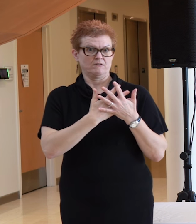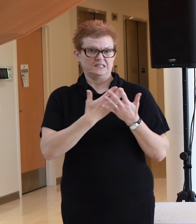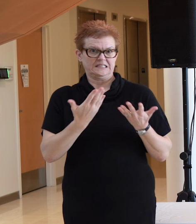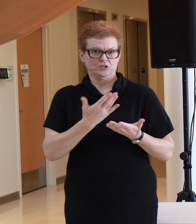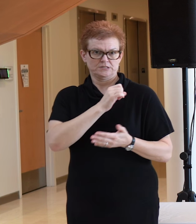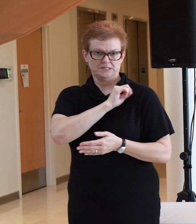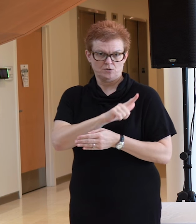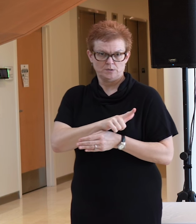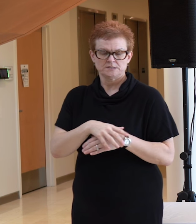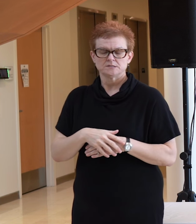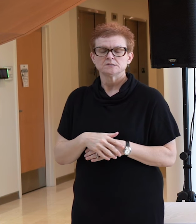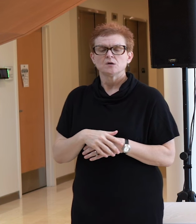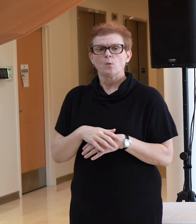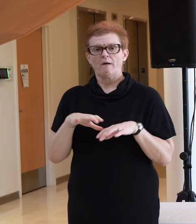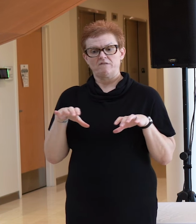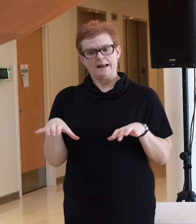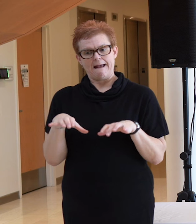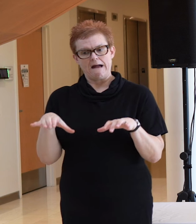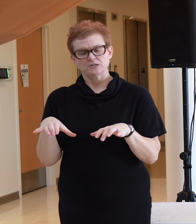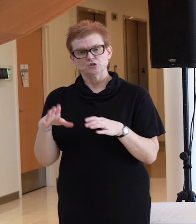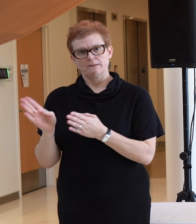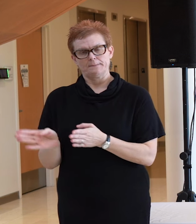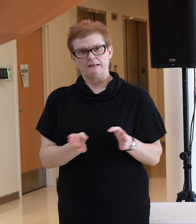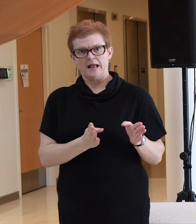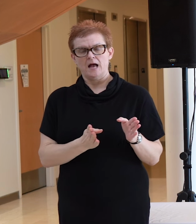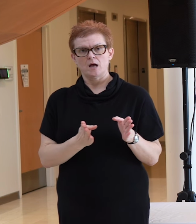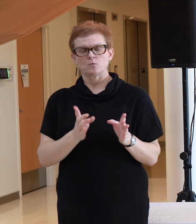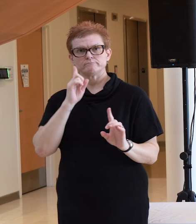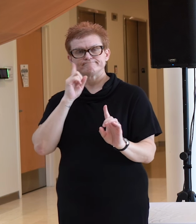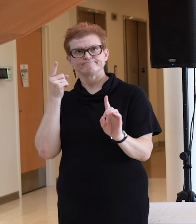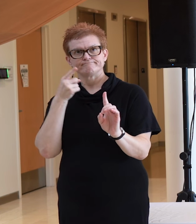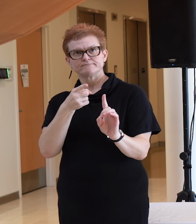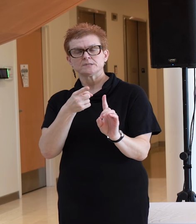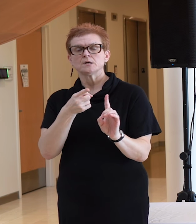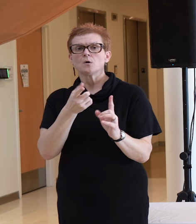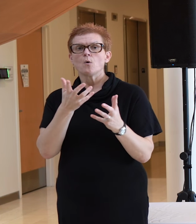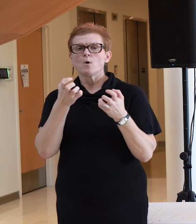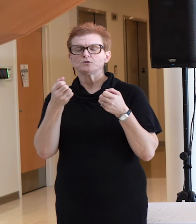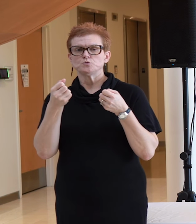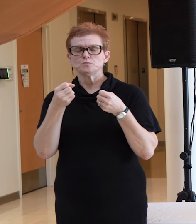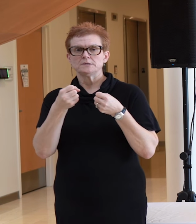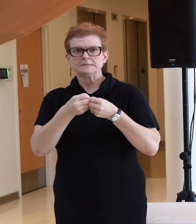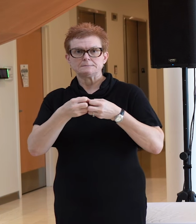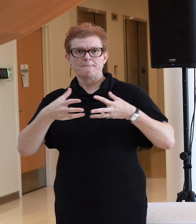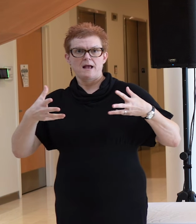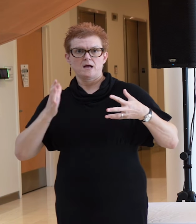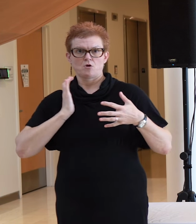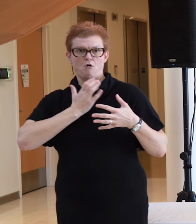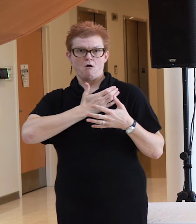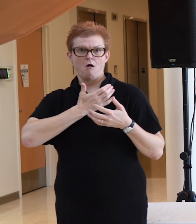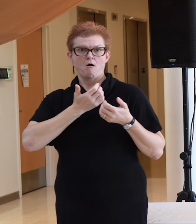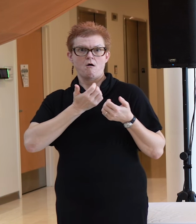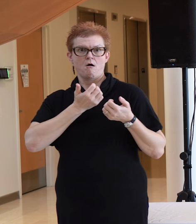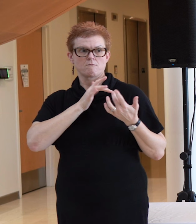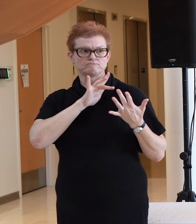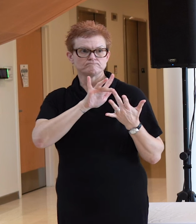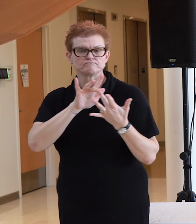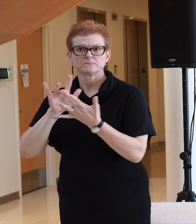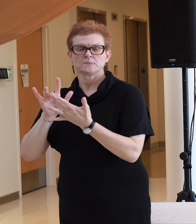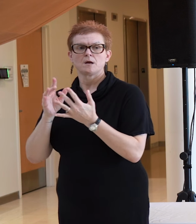Under our action plan, we intend to dramatically expand our efforts, and we have new resources for the